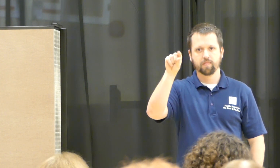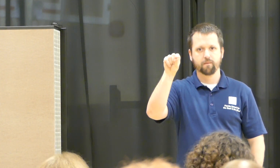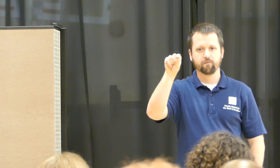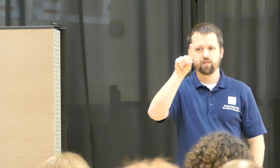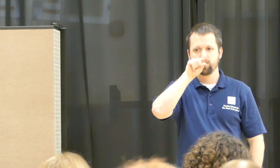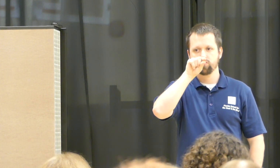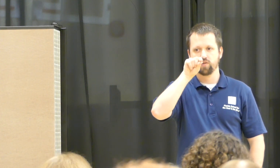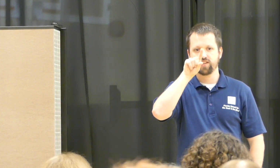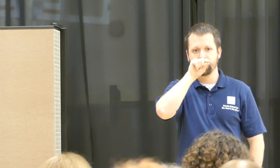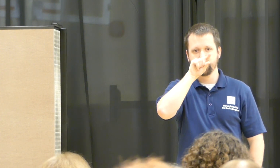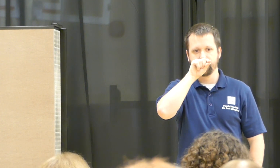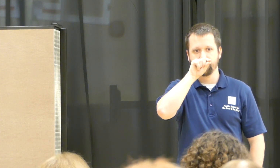20